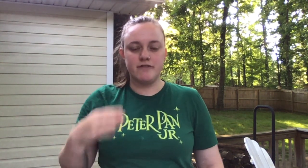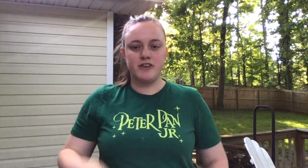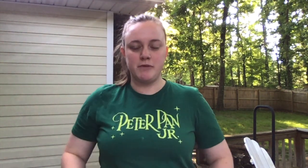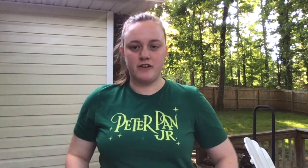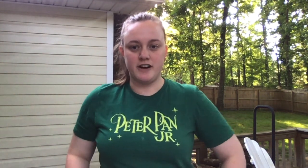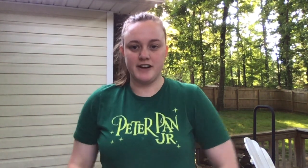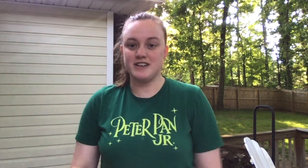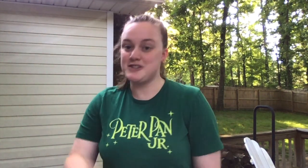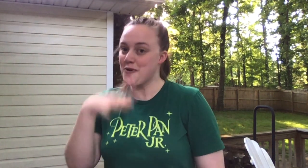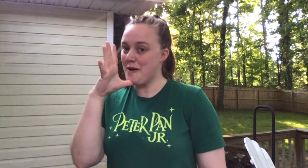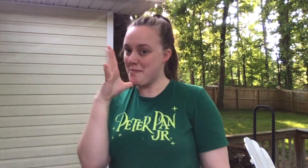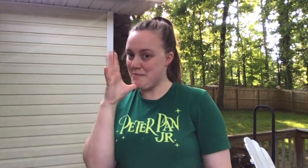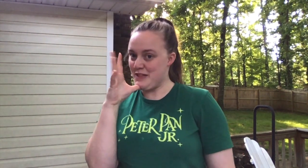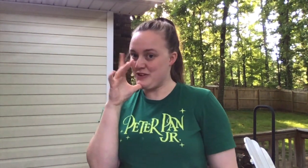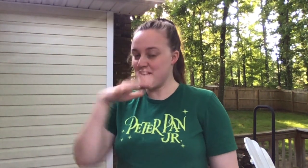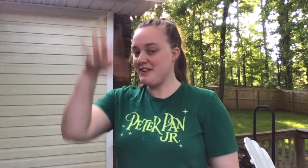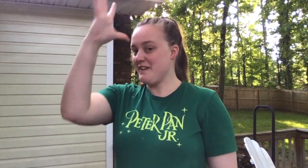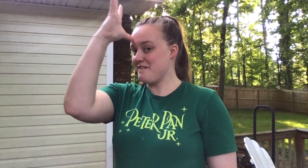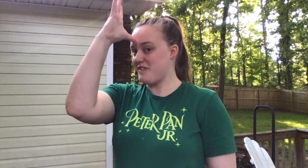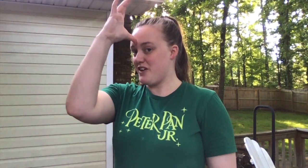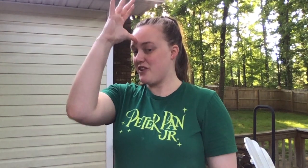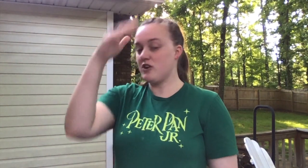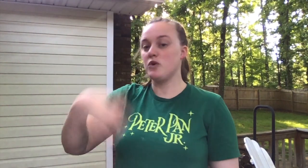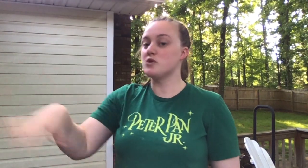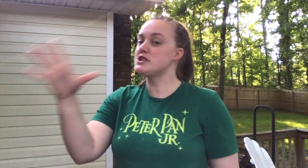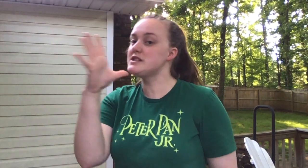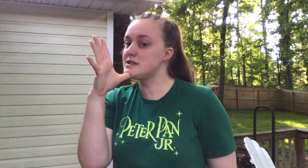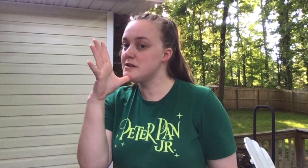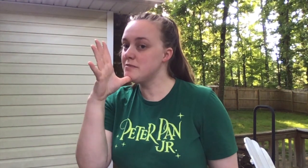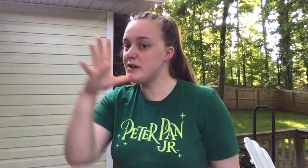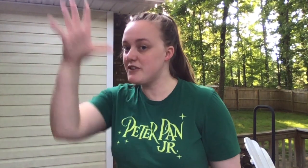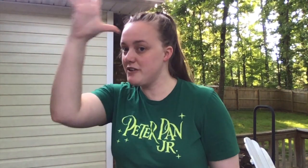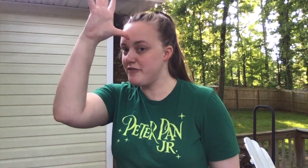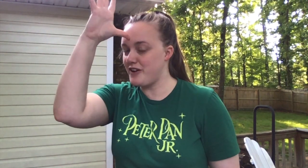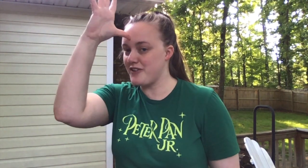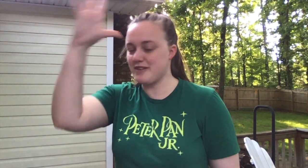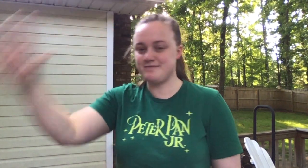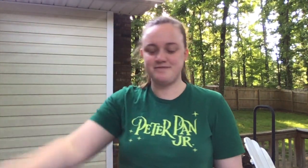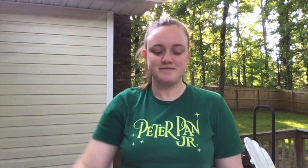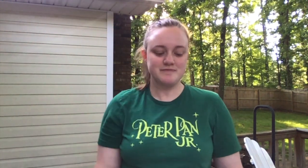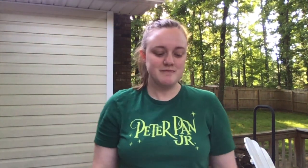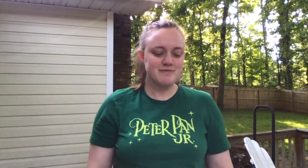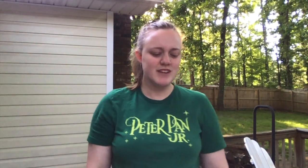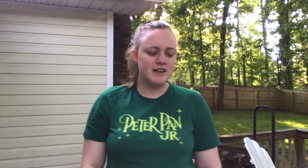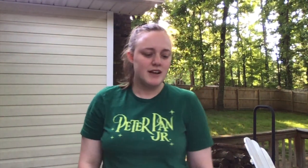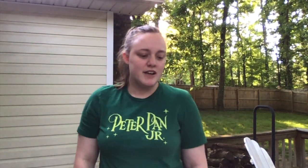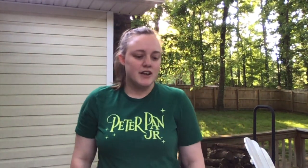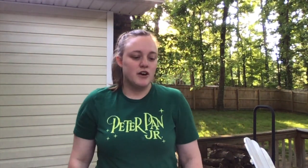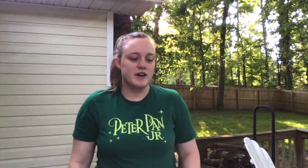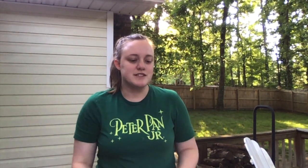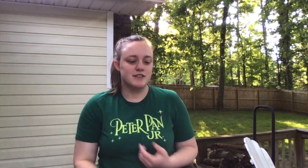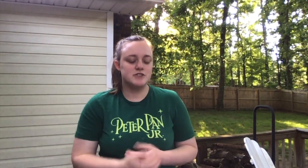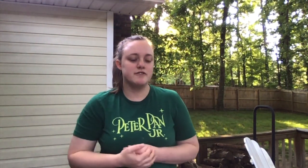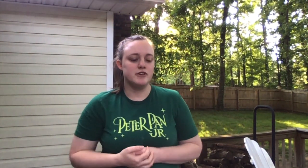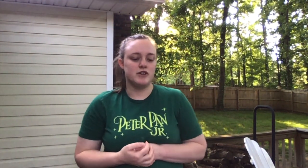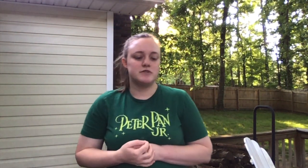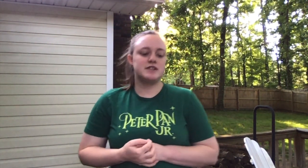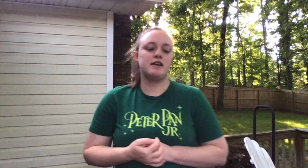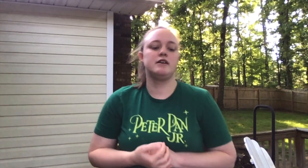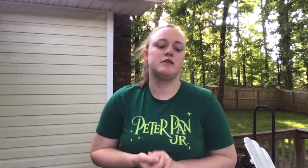female area. So mother, father, or just mother, father. Okay, so let's review those.